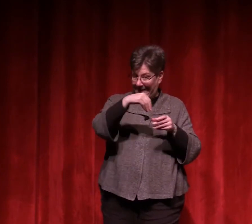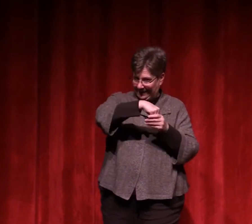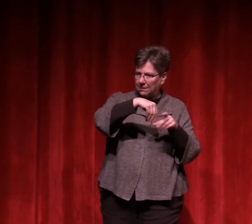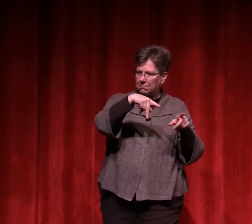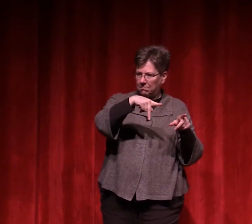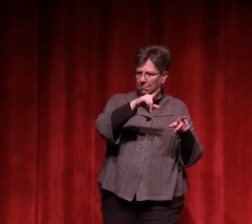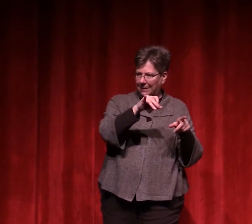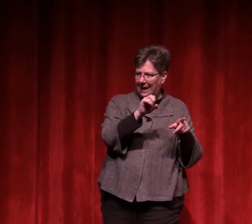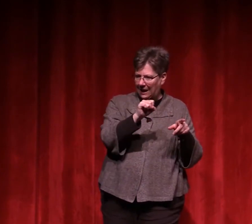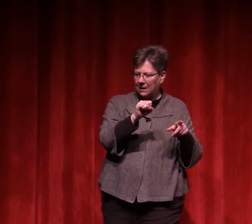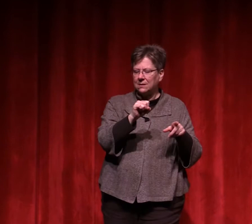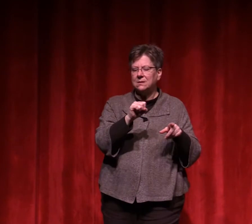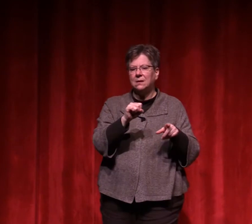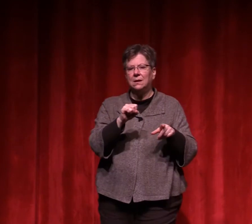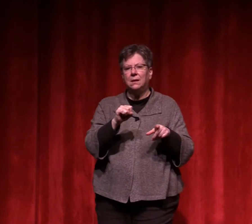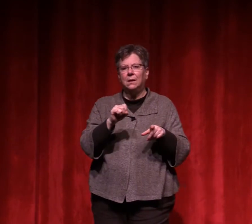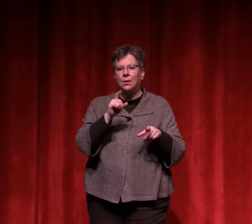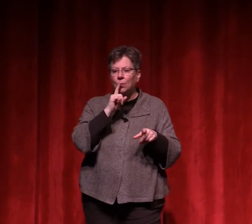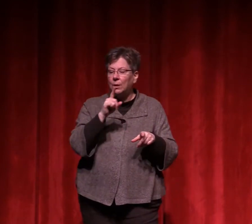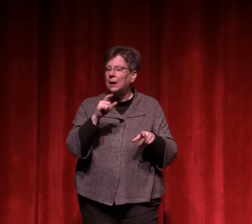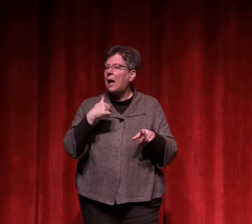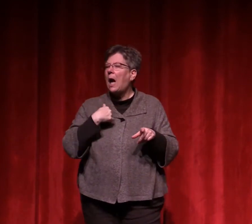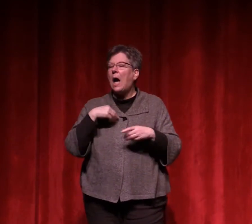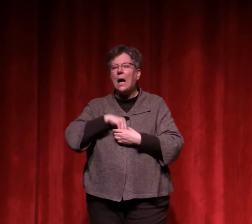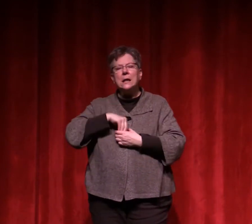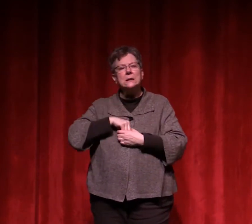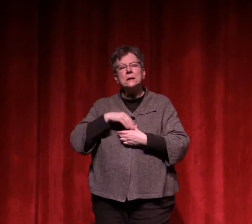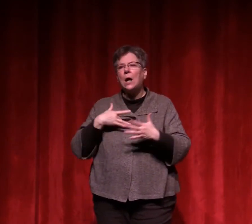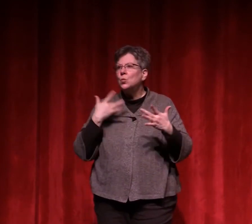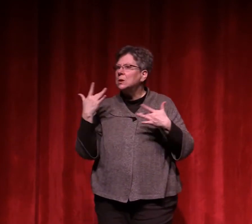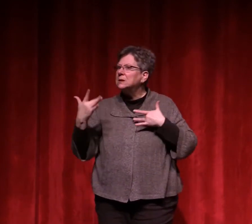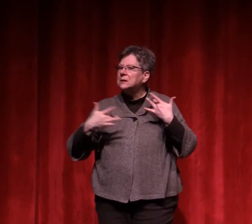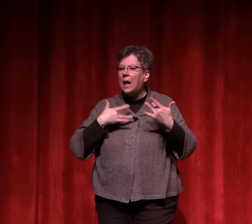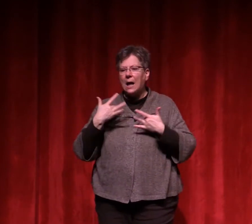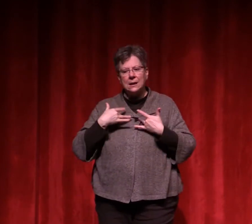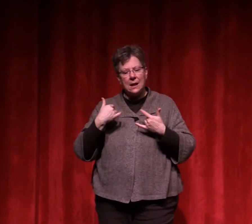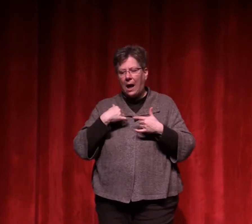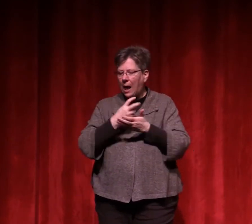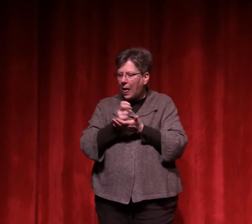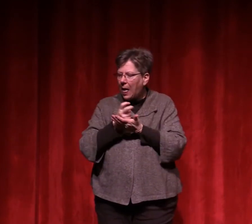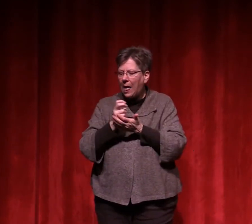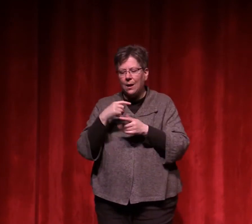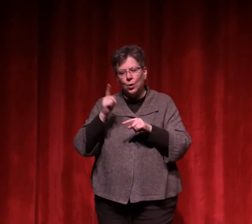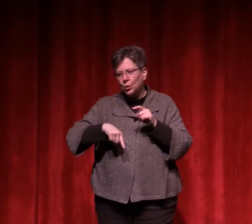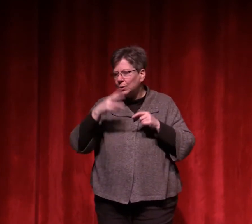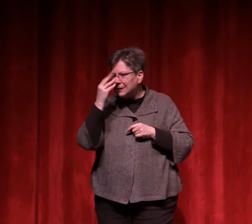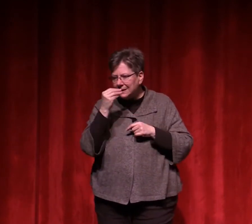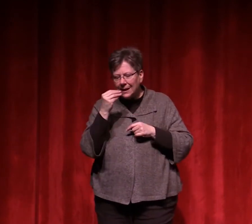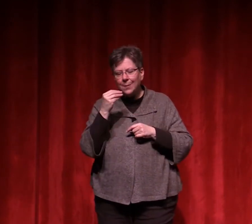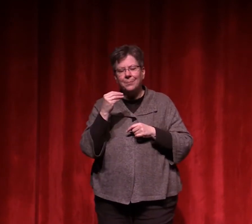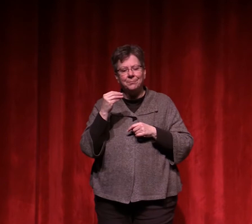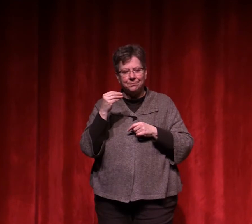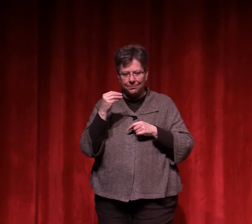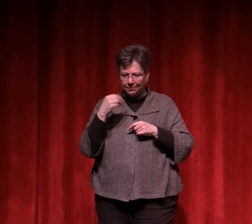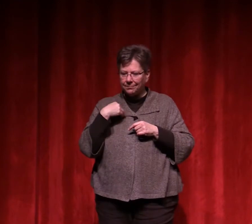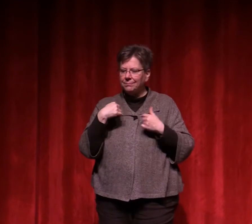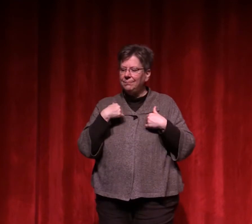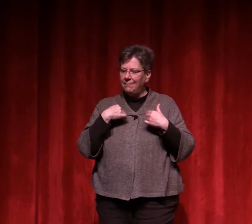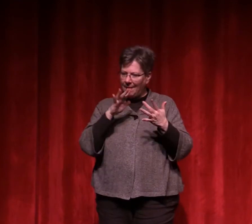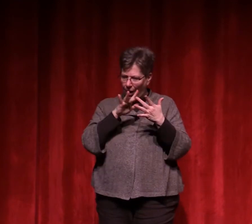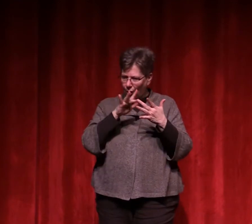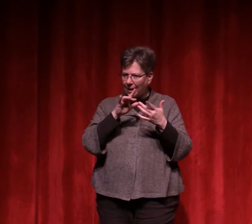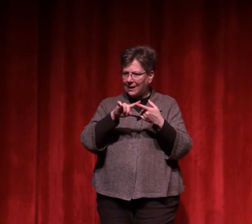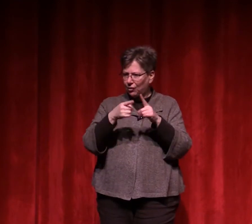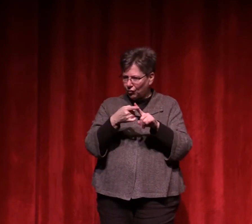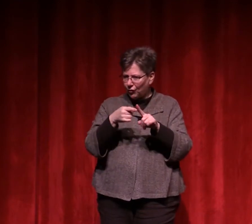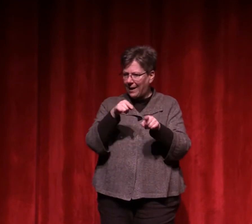and it was like Christmas Eve. I was so excited. I could barely sleep. So I had contacted a